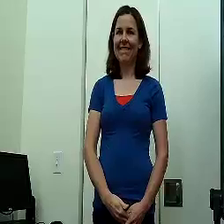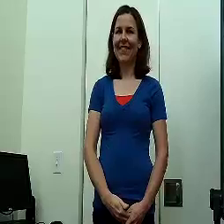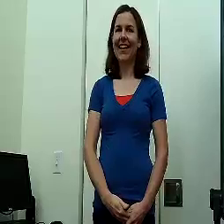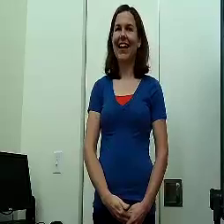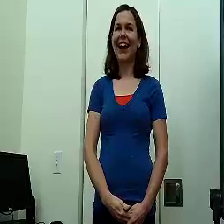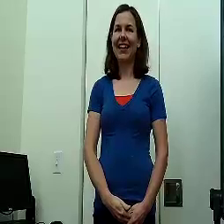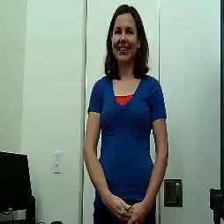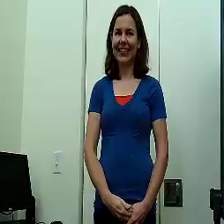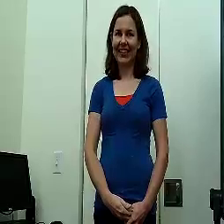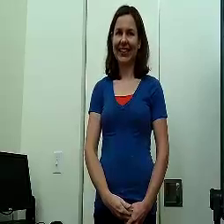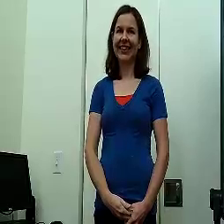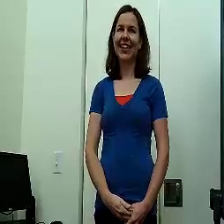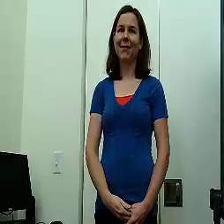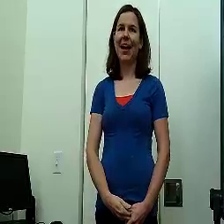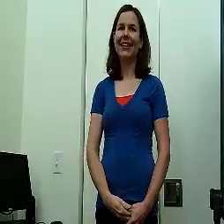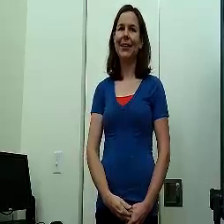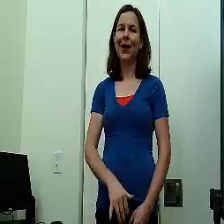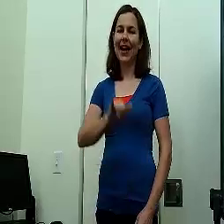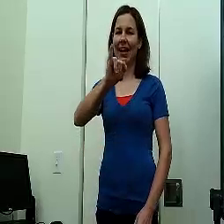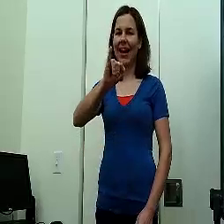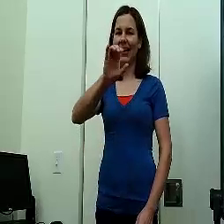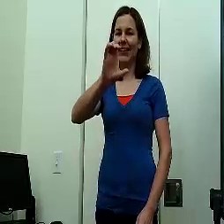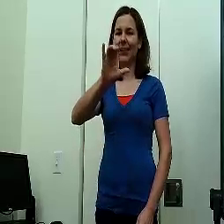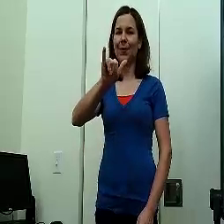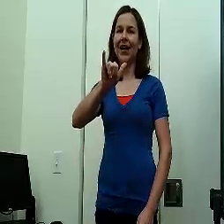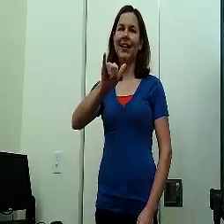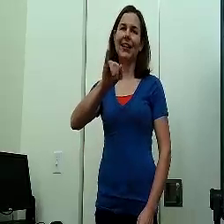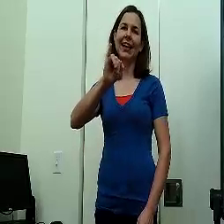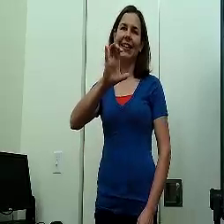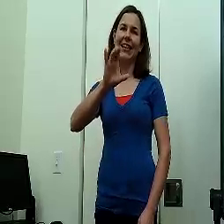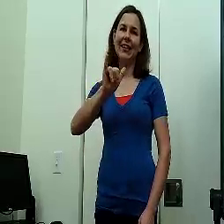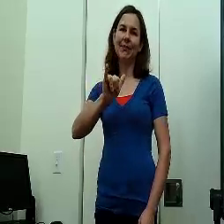I-C-Y? Icy. Yep, I-C-Y. I-C-Y, it's icy.